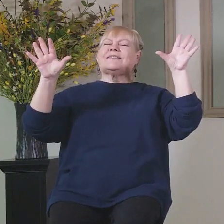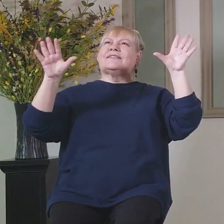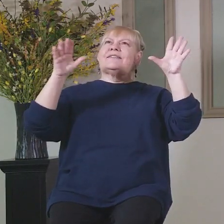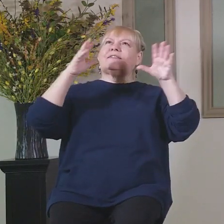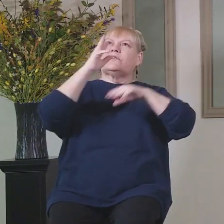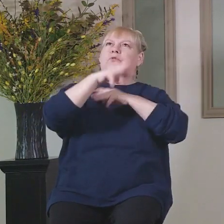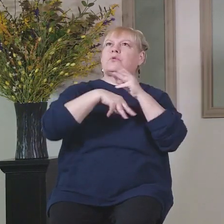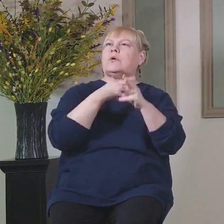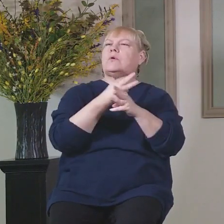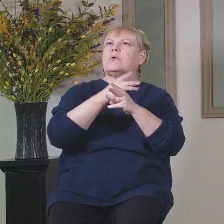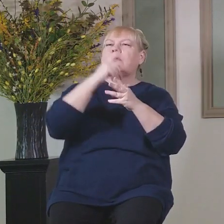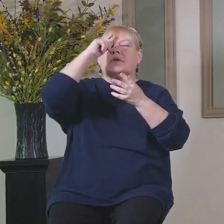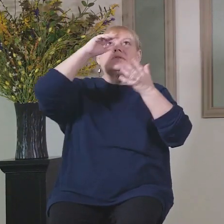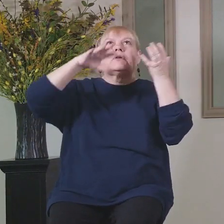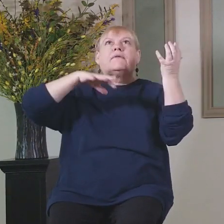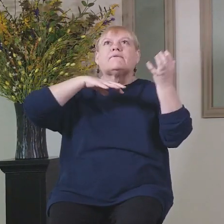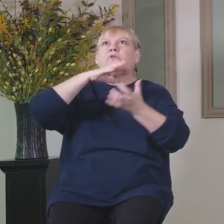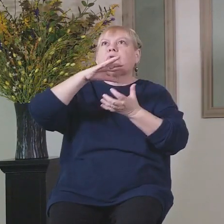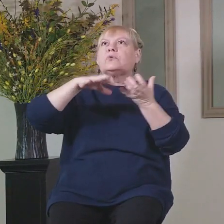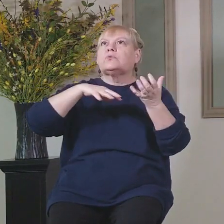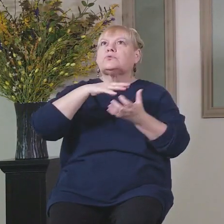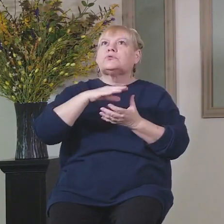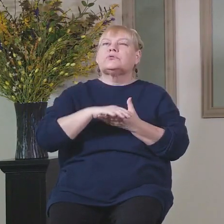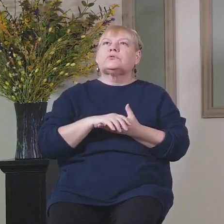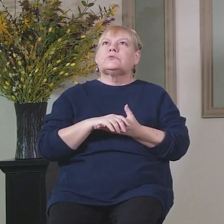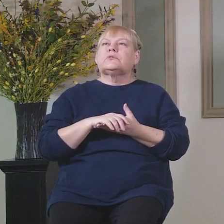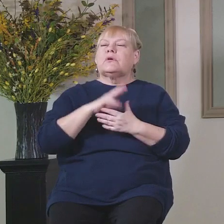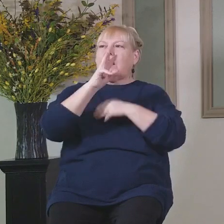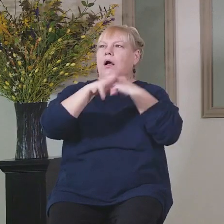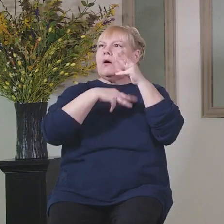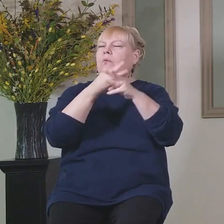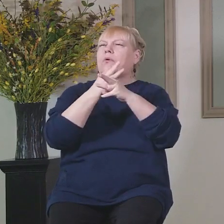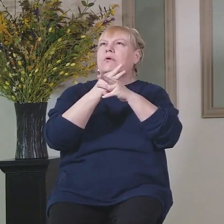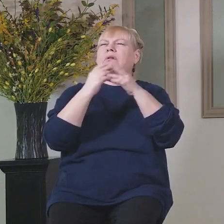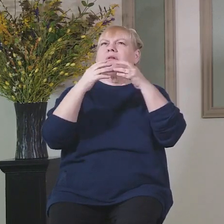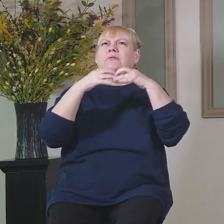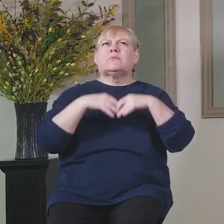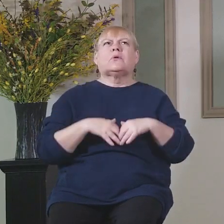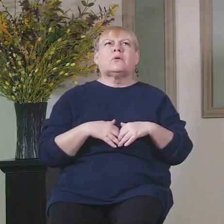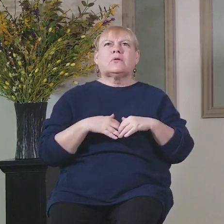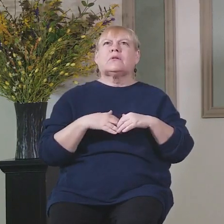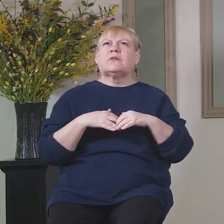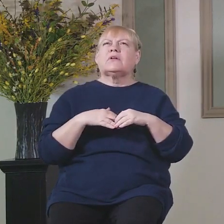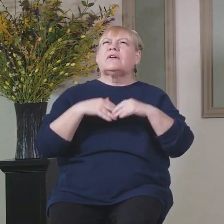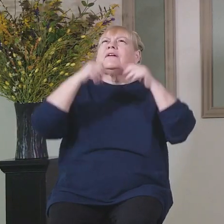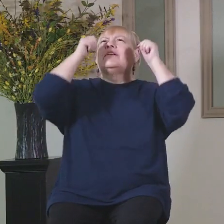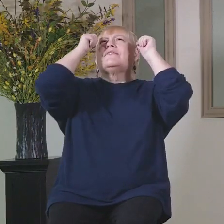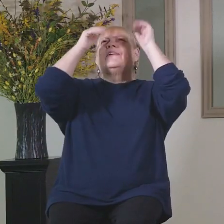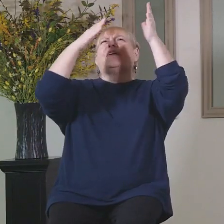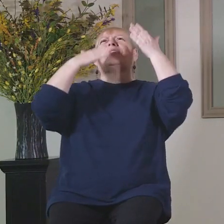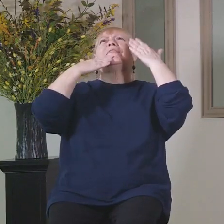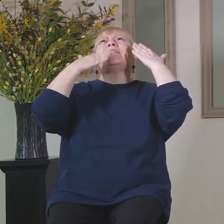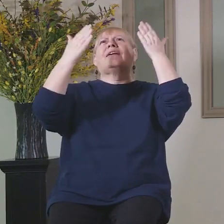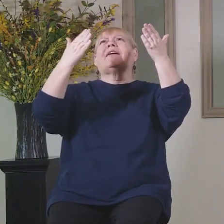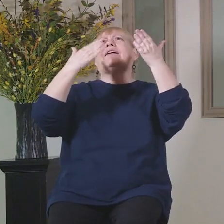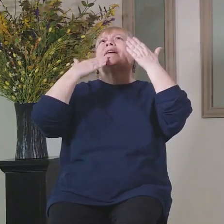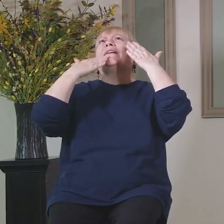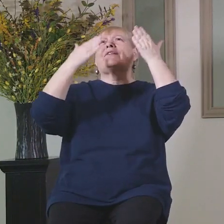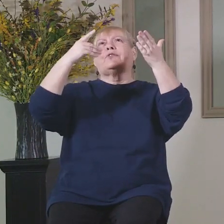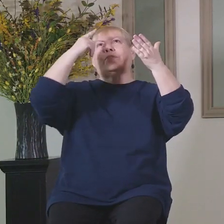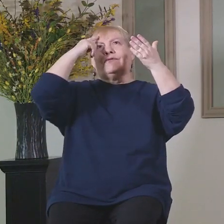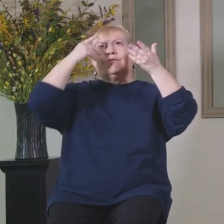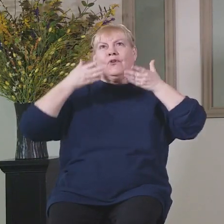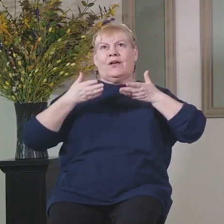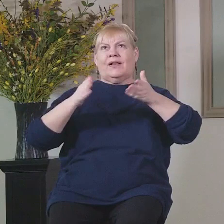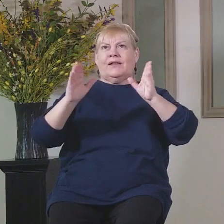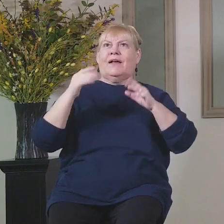into a world that's confused, into a world that's broken, Father. Thank you for